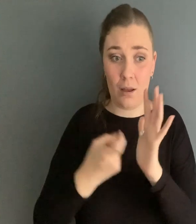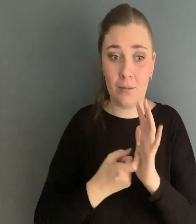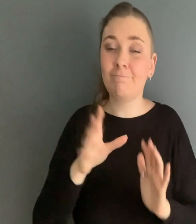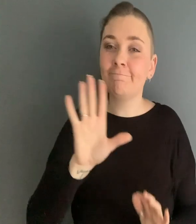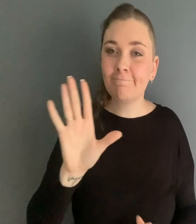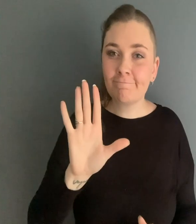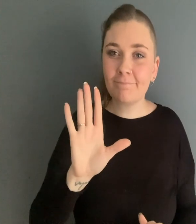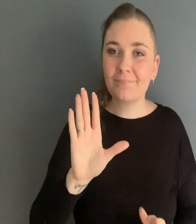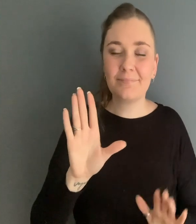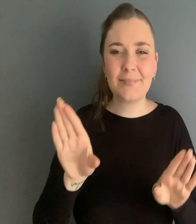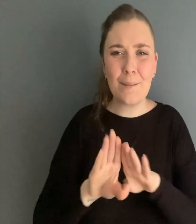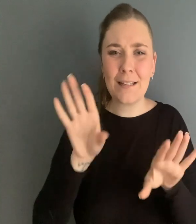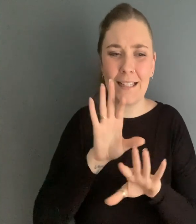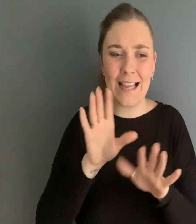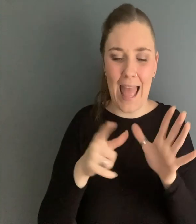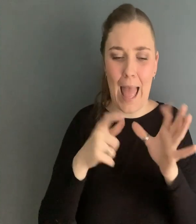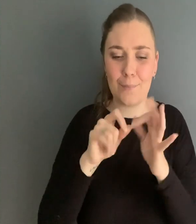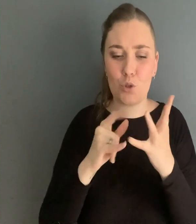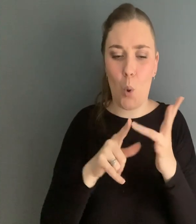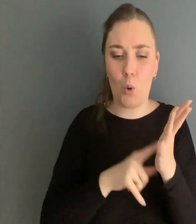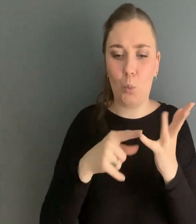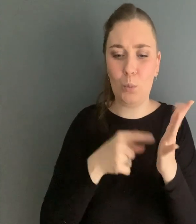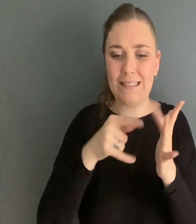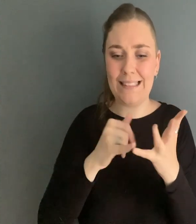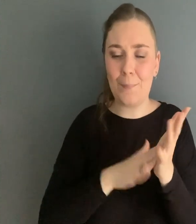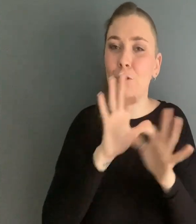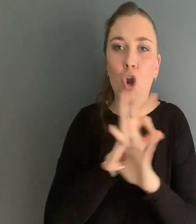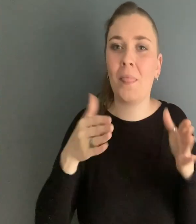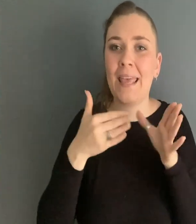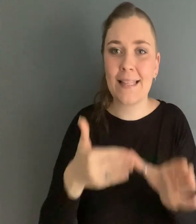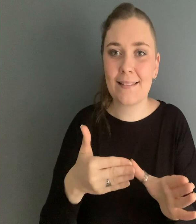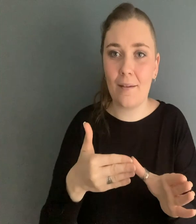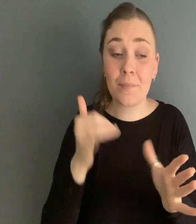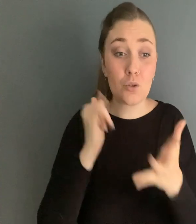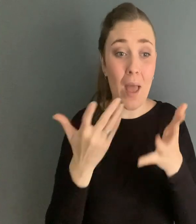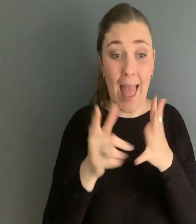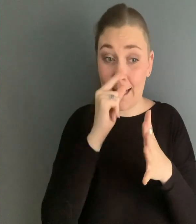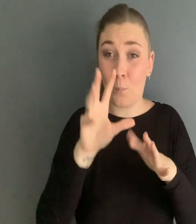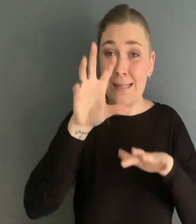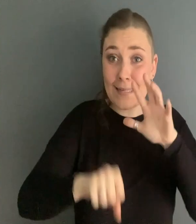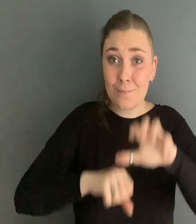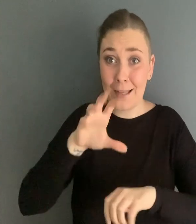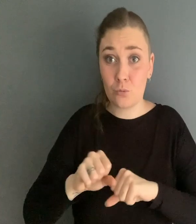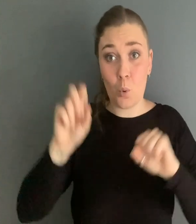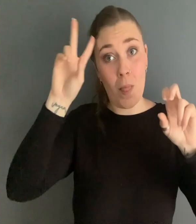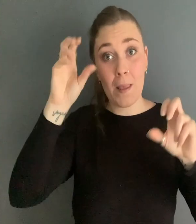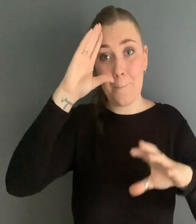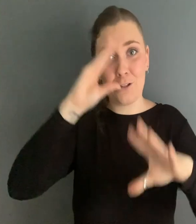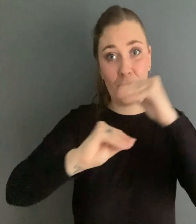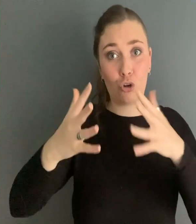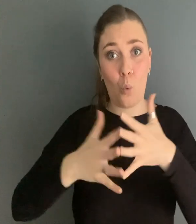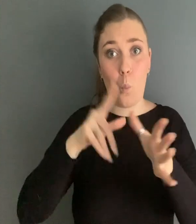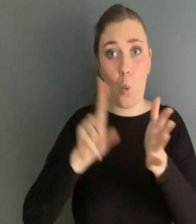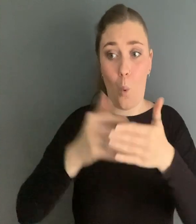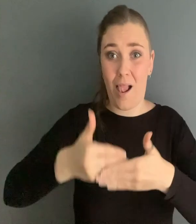No, absolutism is not the answer. So then how do we dismantle this metaphorical war?